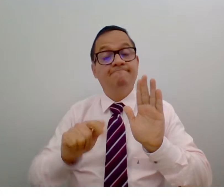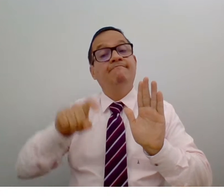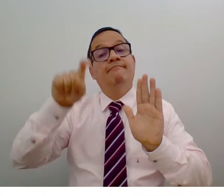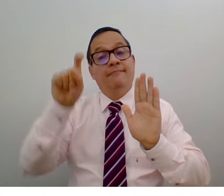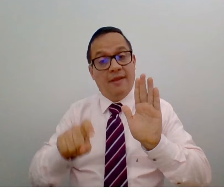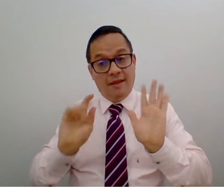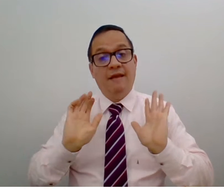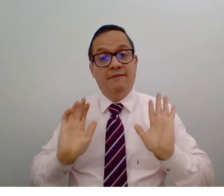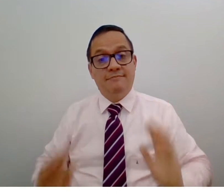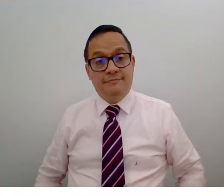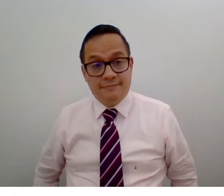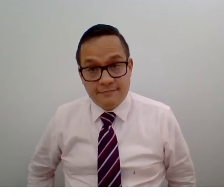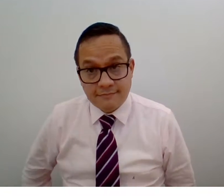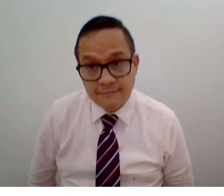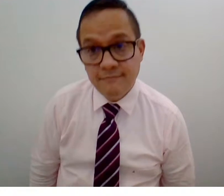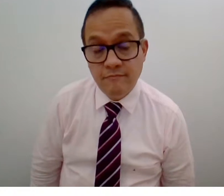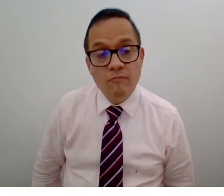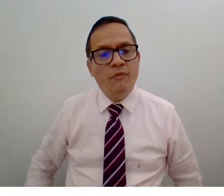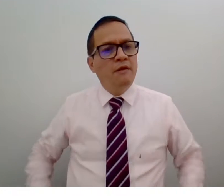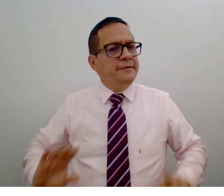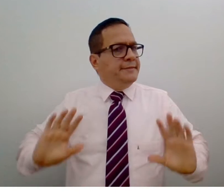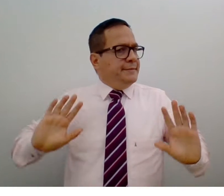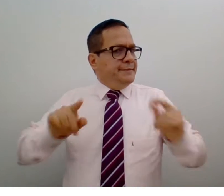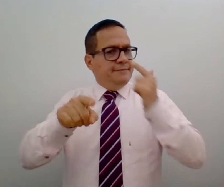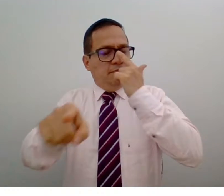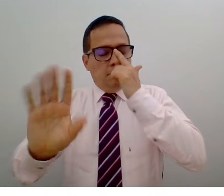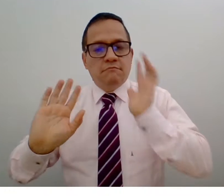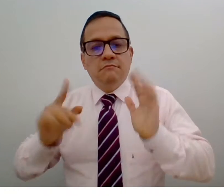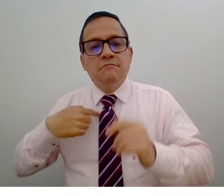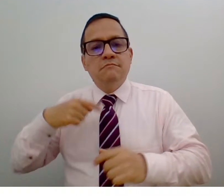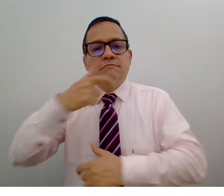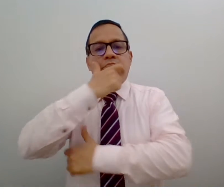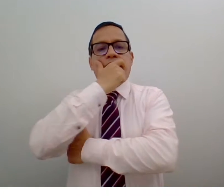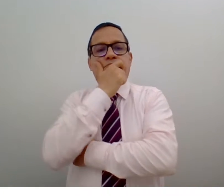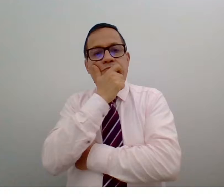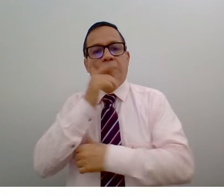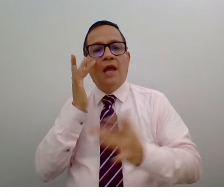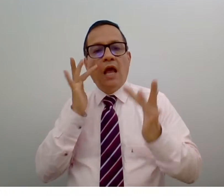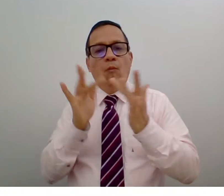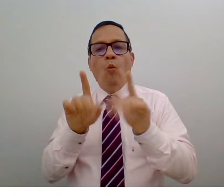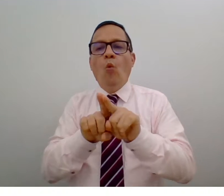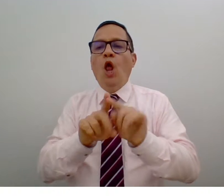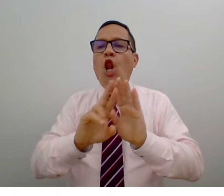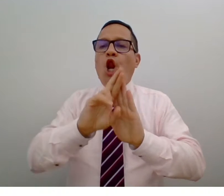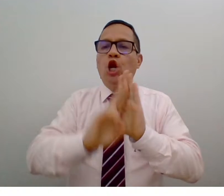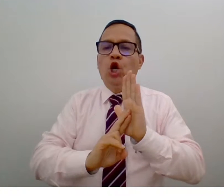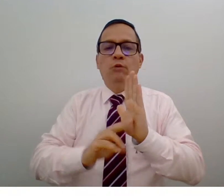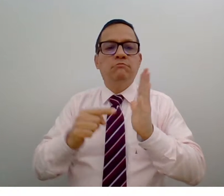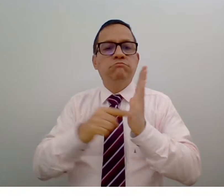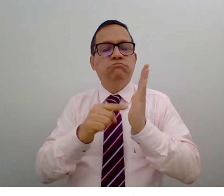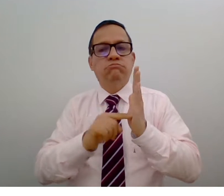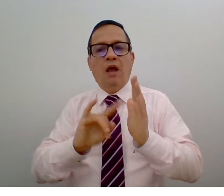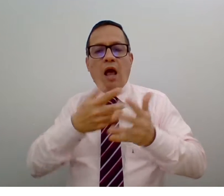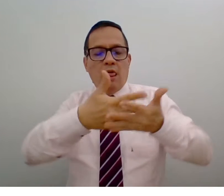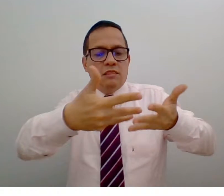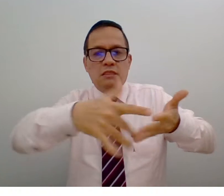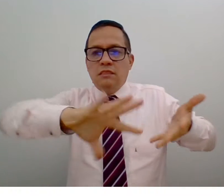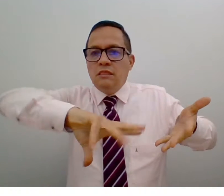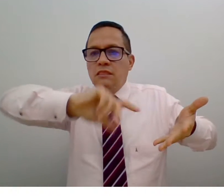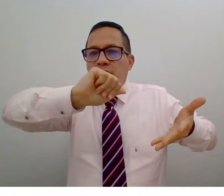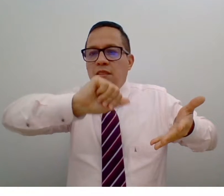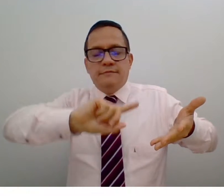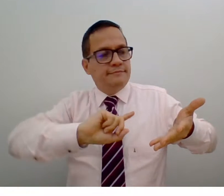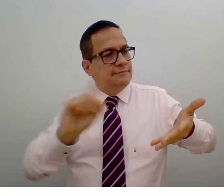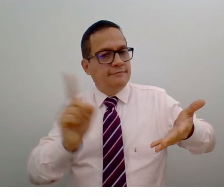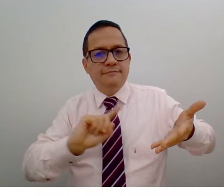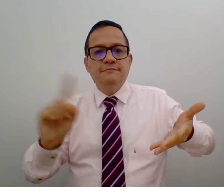style. In any case, make sure you comply with the rules and avoid academic